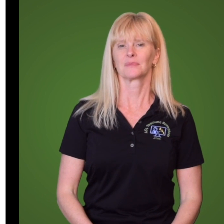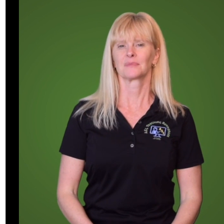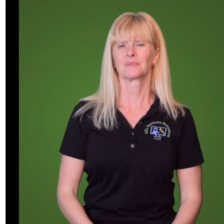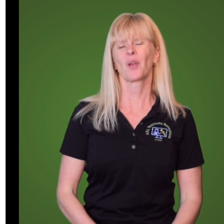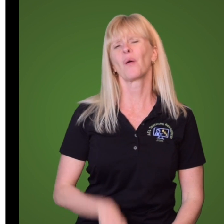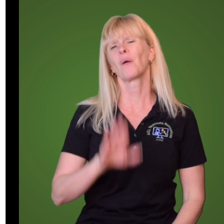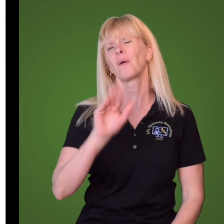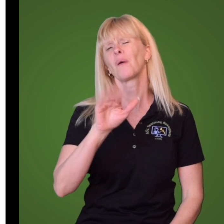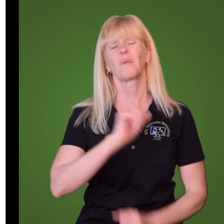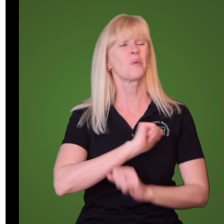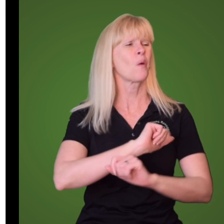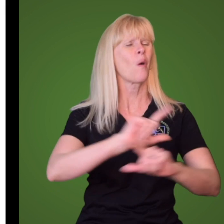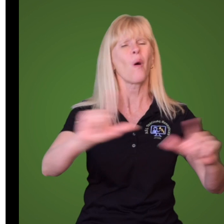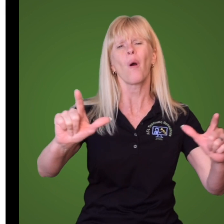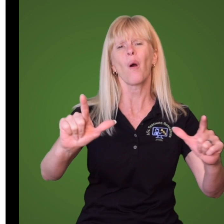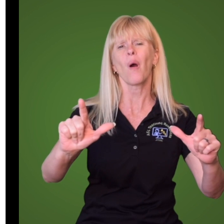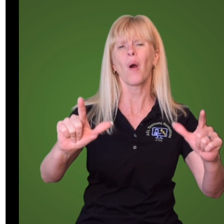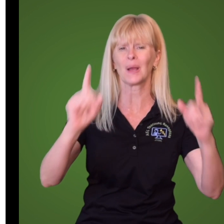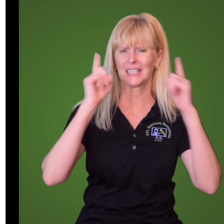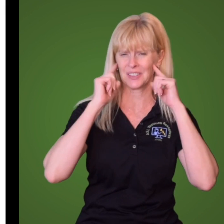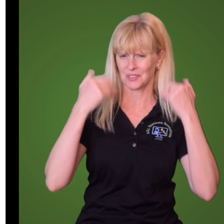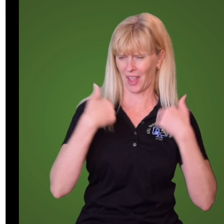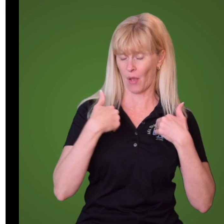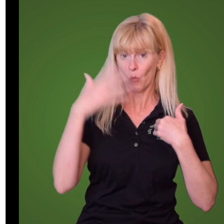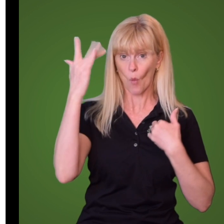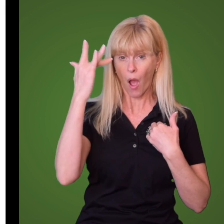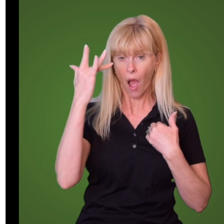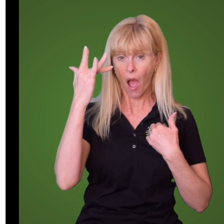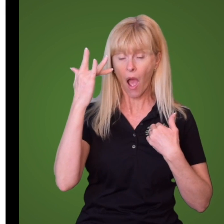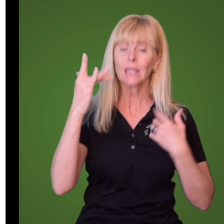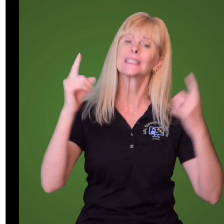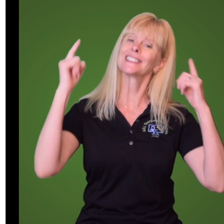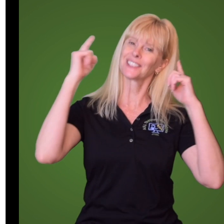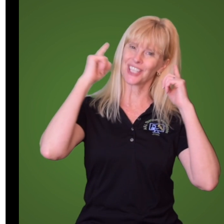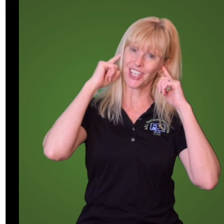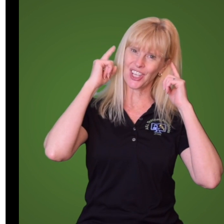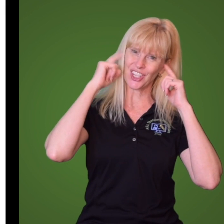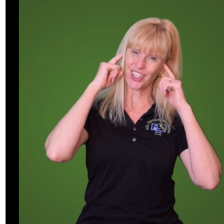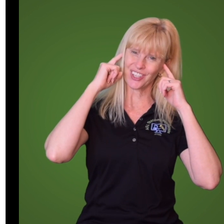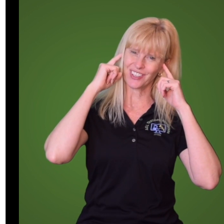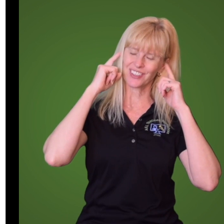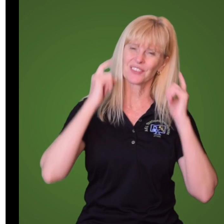We all have ears so we can hear.